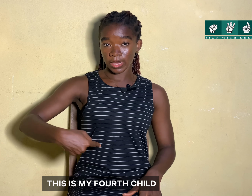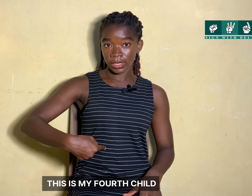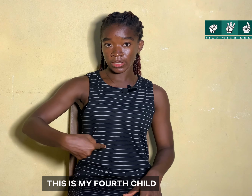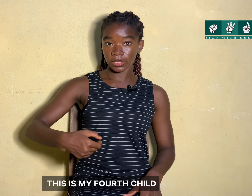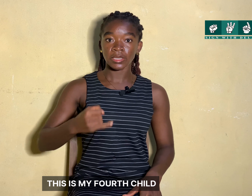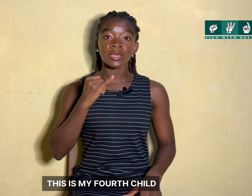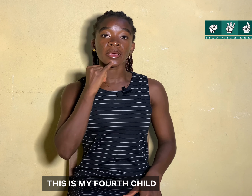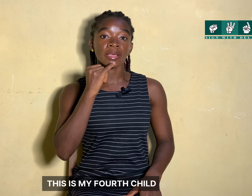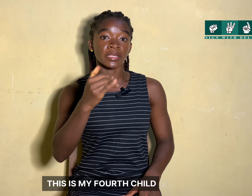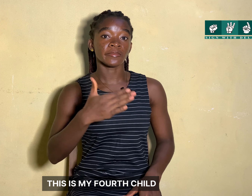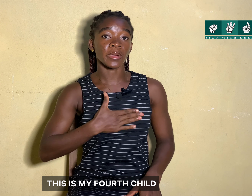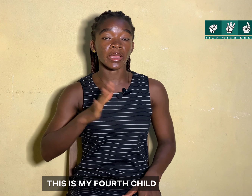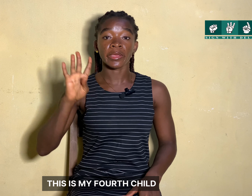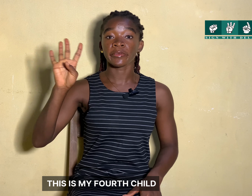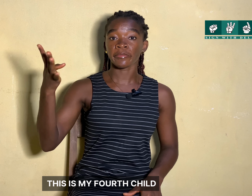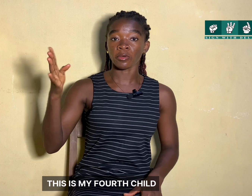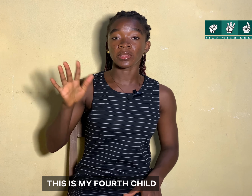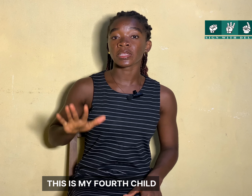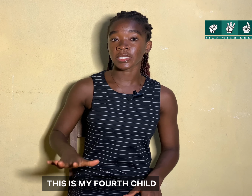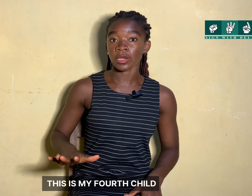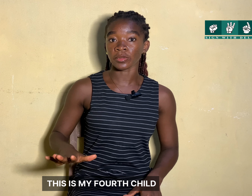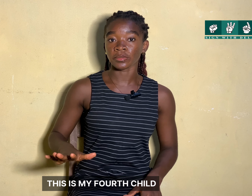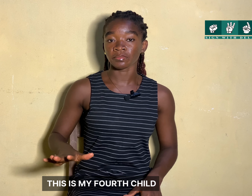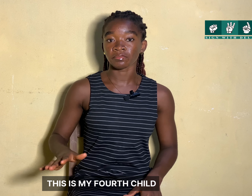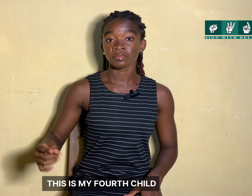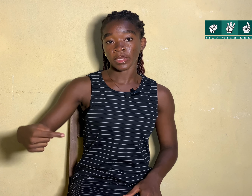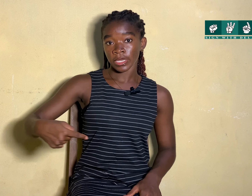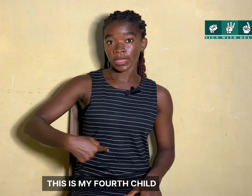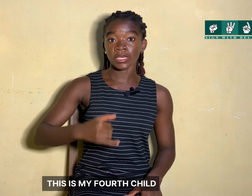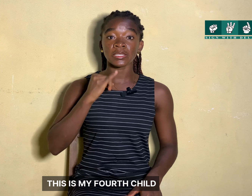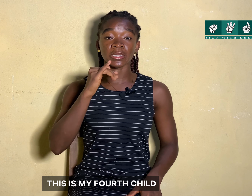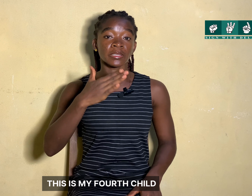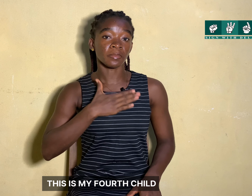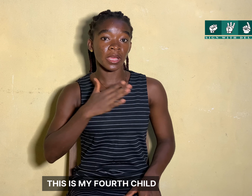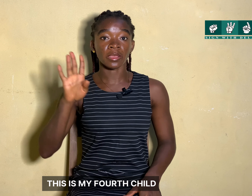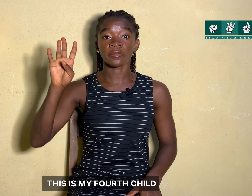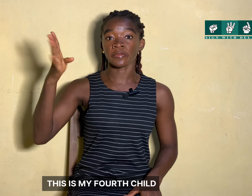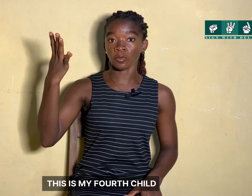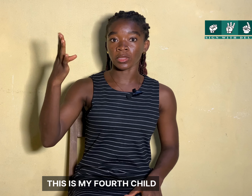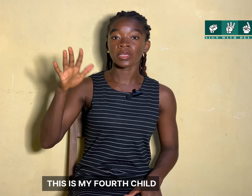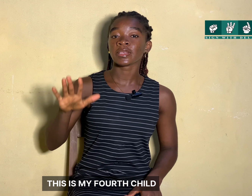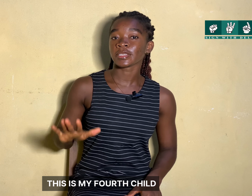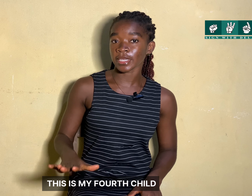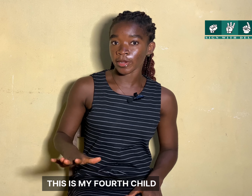This. Is. My. Fourth. Child. This. Is. My. Fourth. Child.